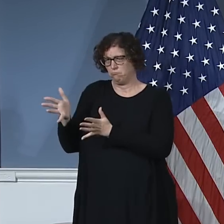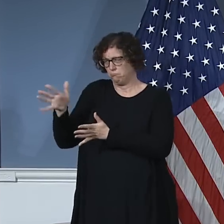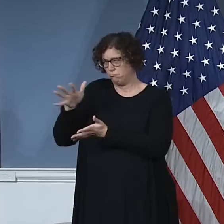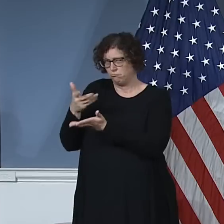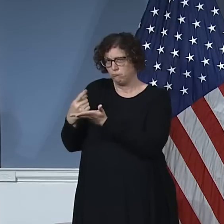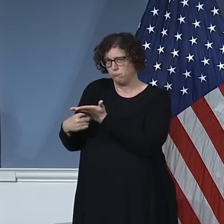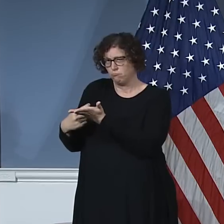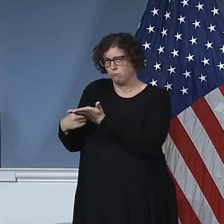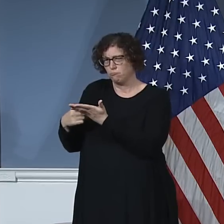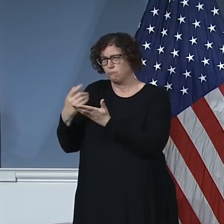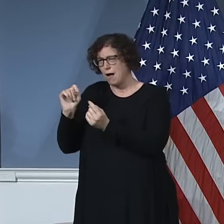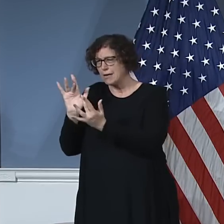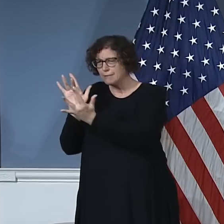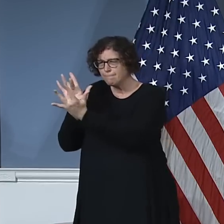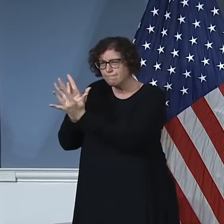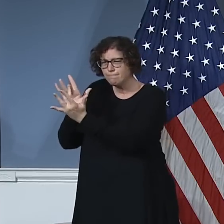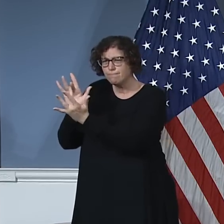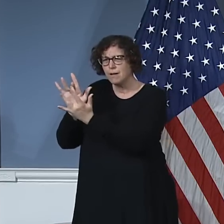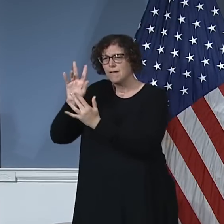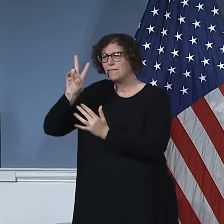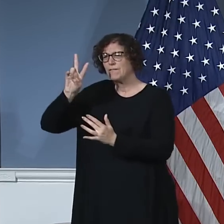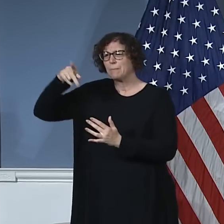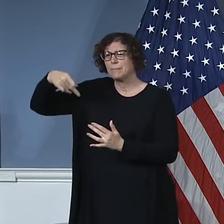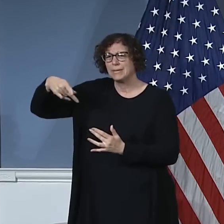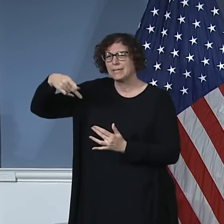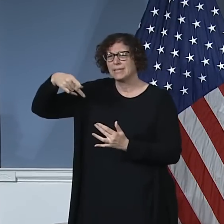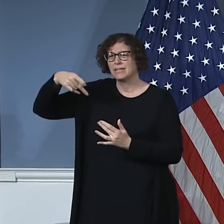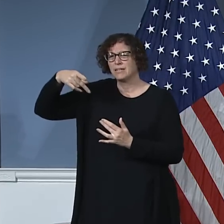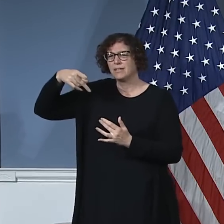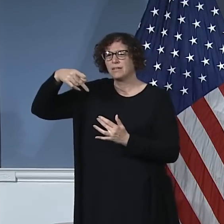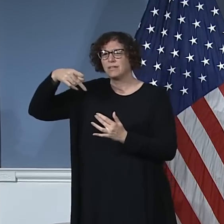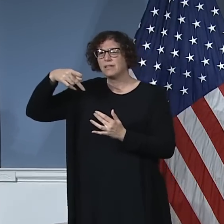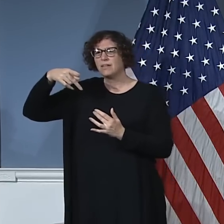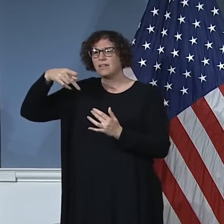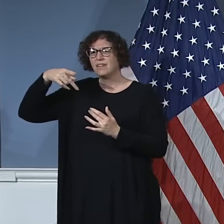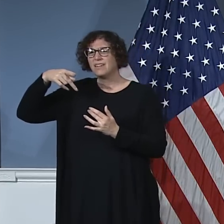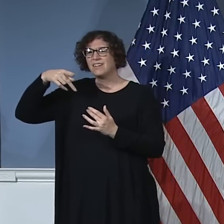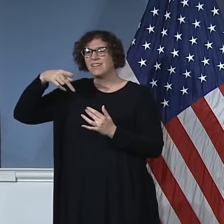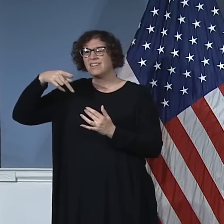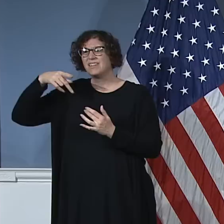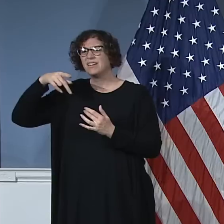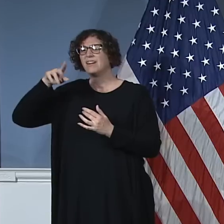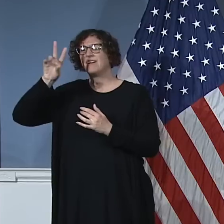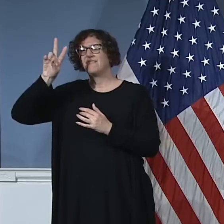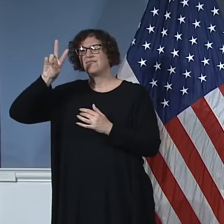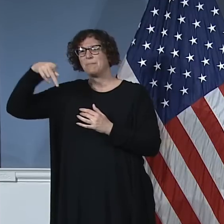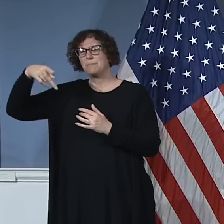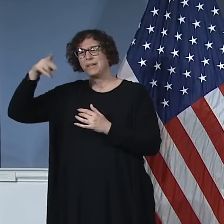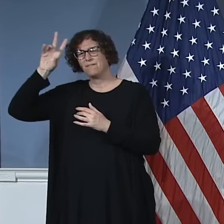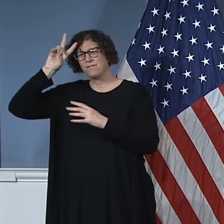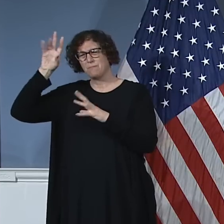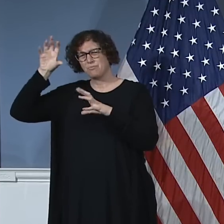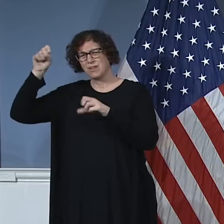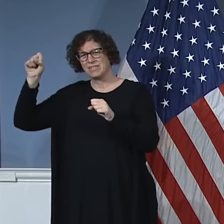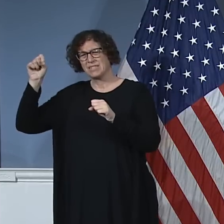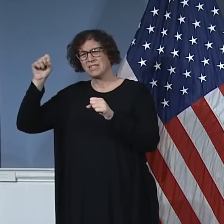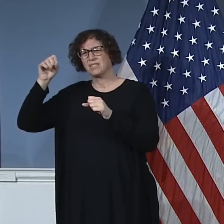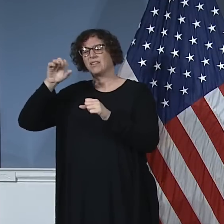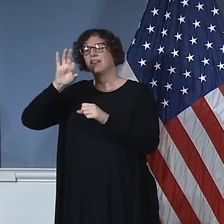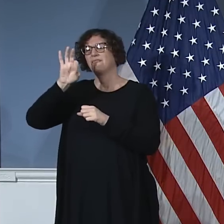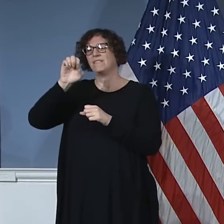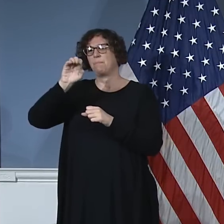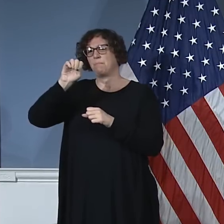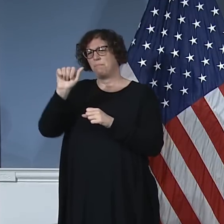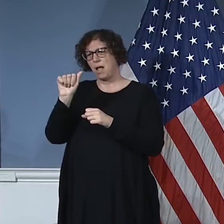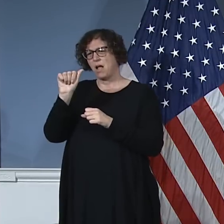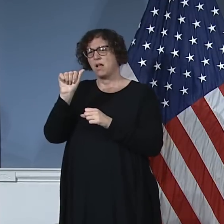President Pence. I am trying to reach the FEMA director. I know my team has spoken to the FEMA director. This will be ongoing. I've spoken to Senator